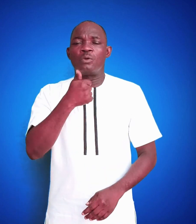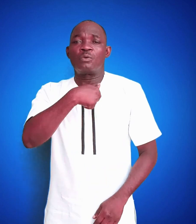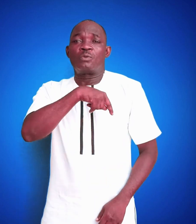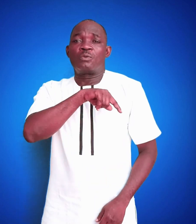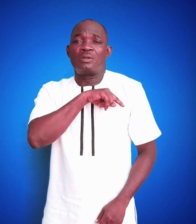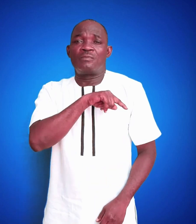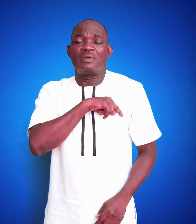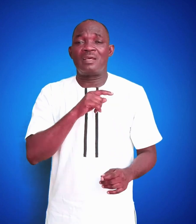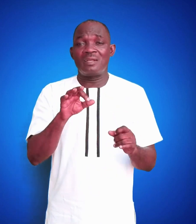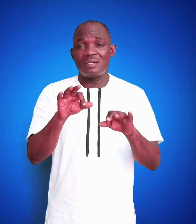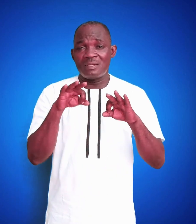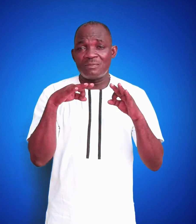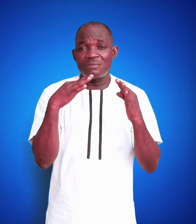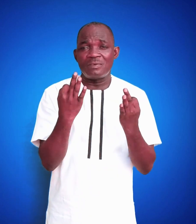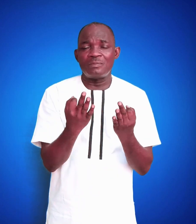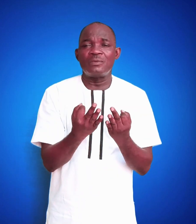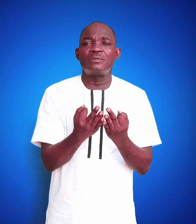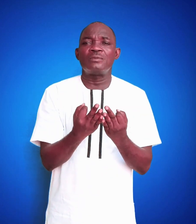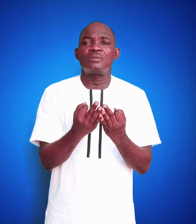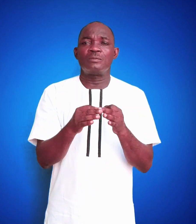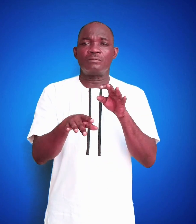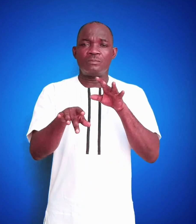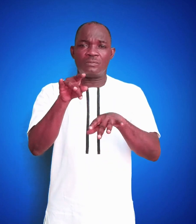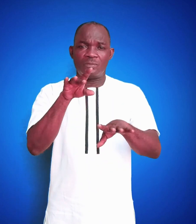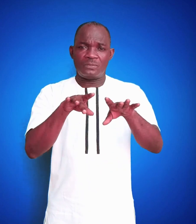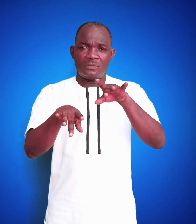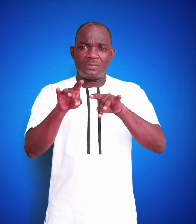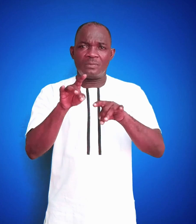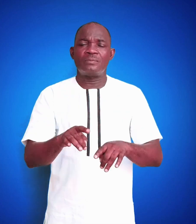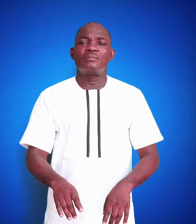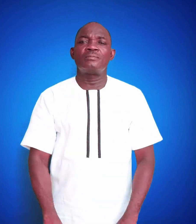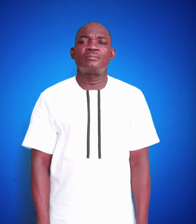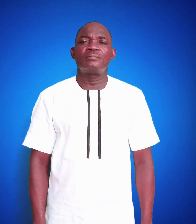Qualified households selected.